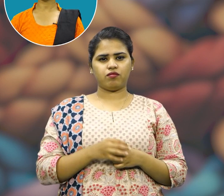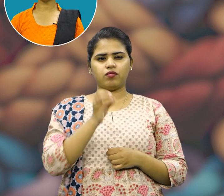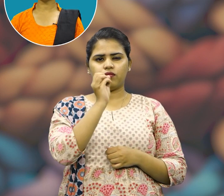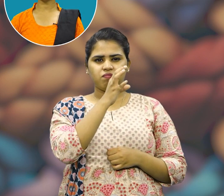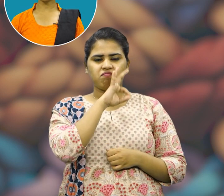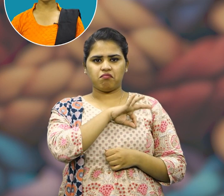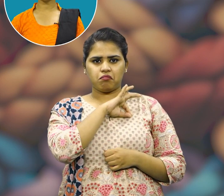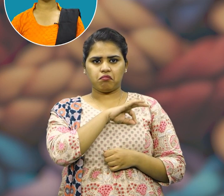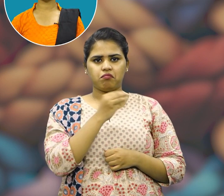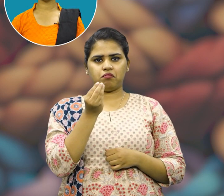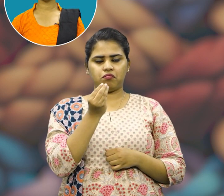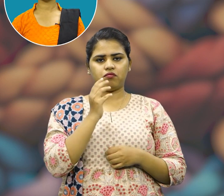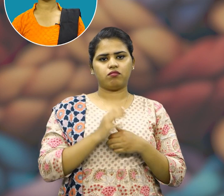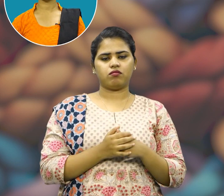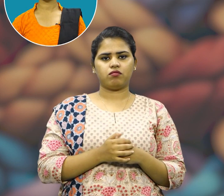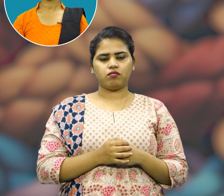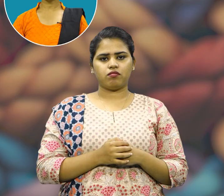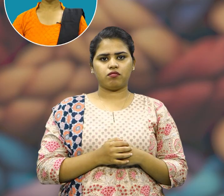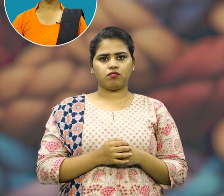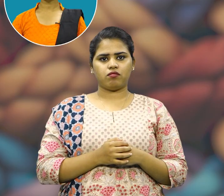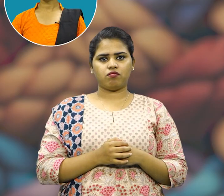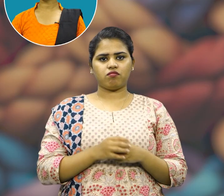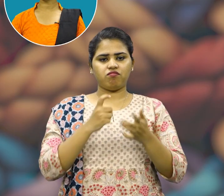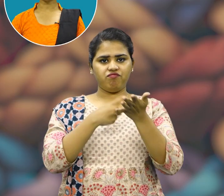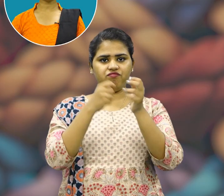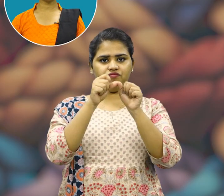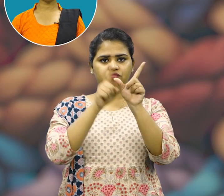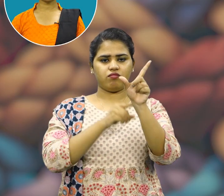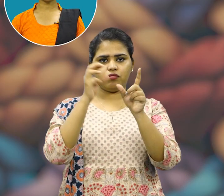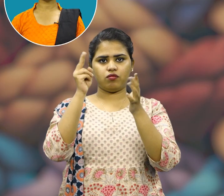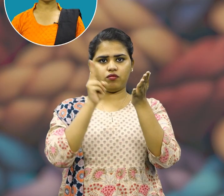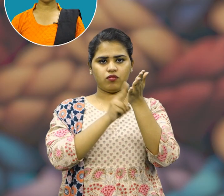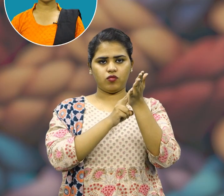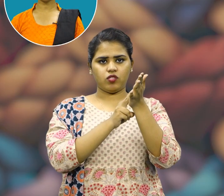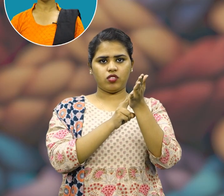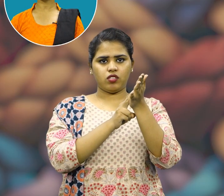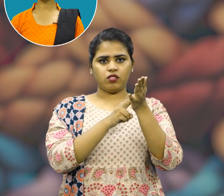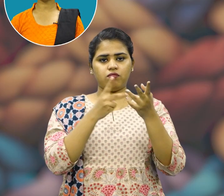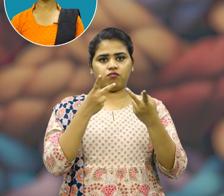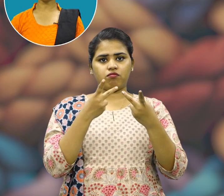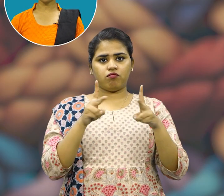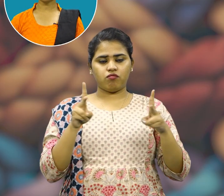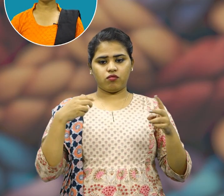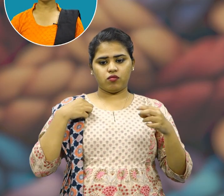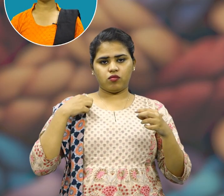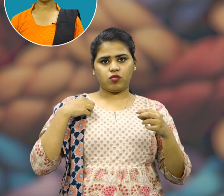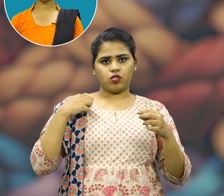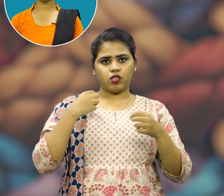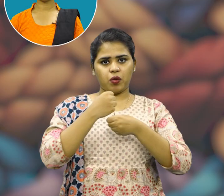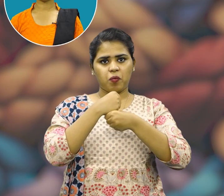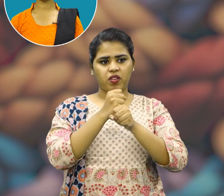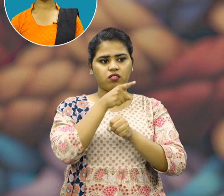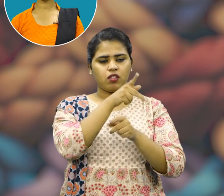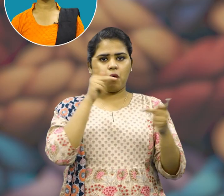Disadvantages of using rayon. Rayon is not perfect fibre to prepare all